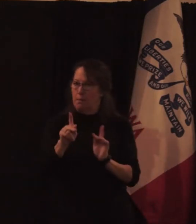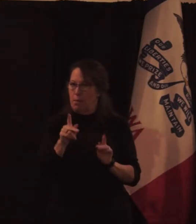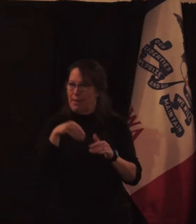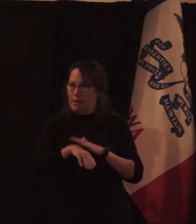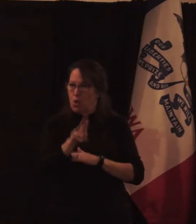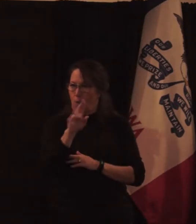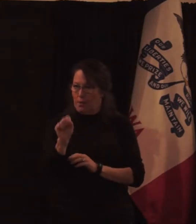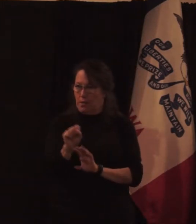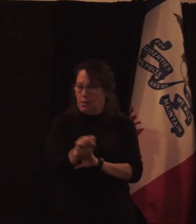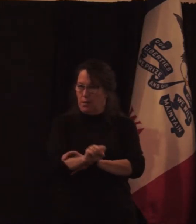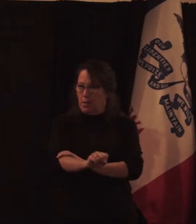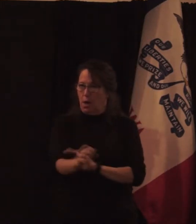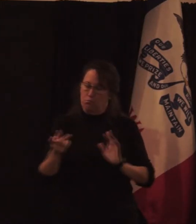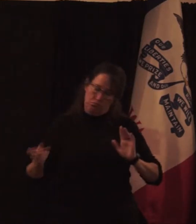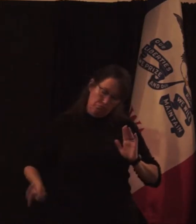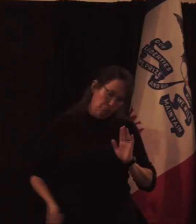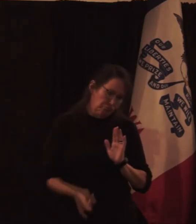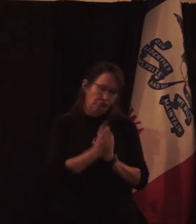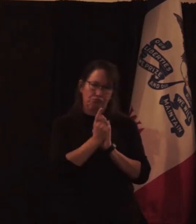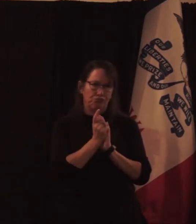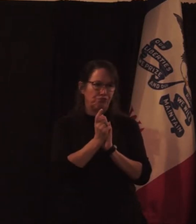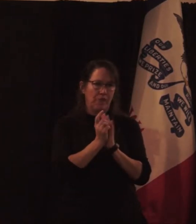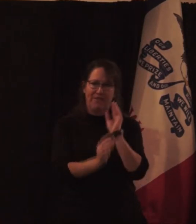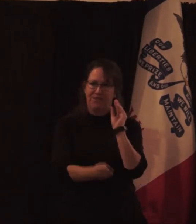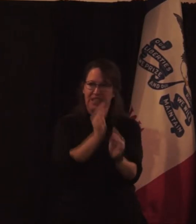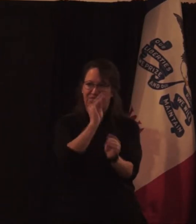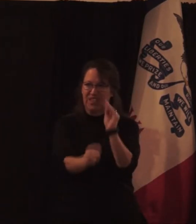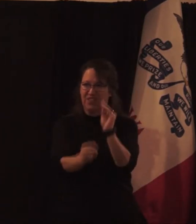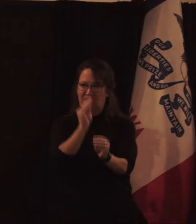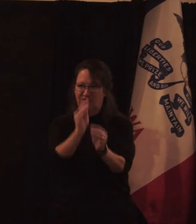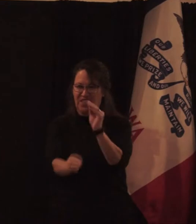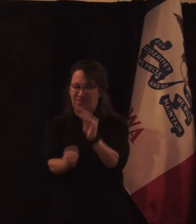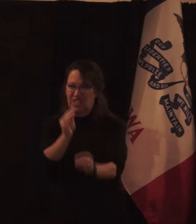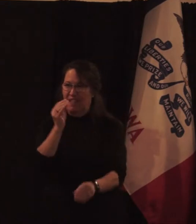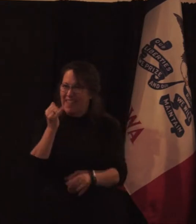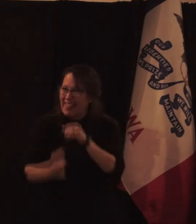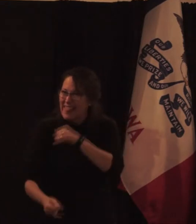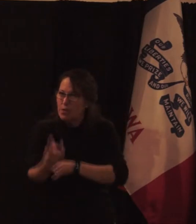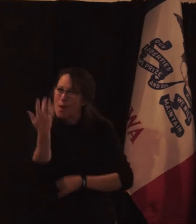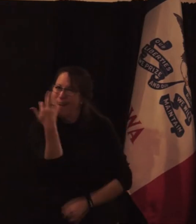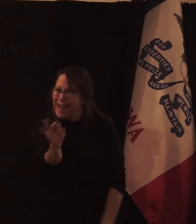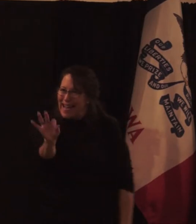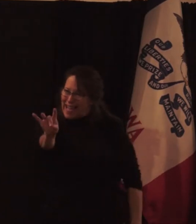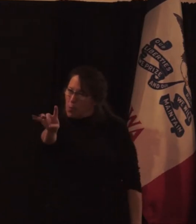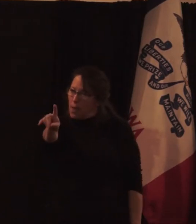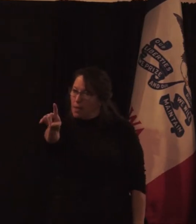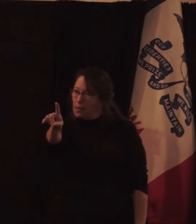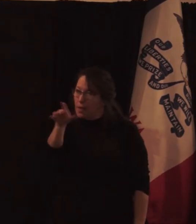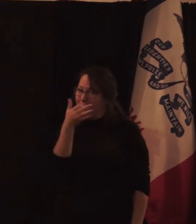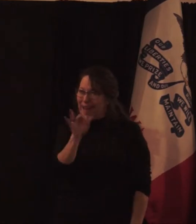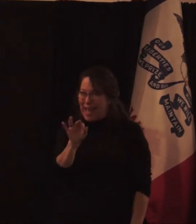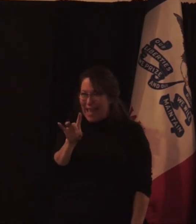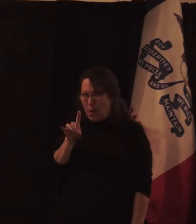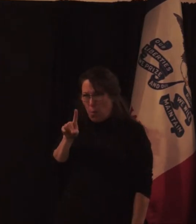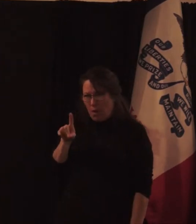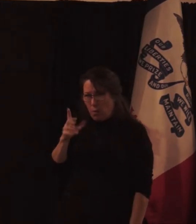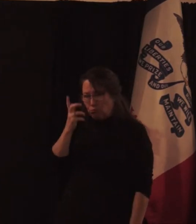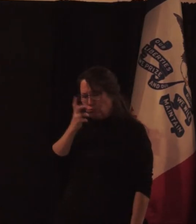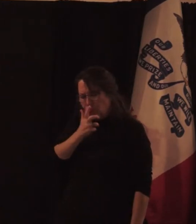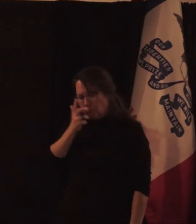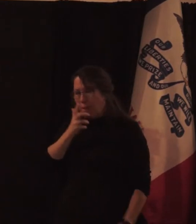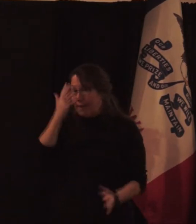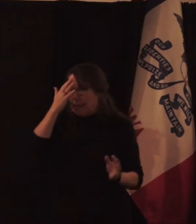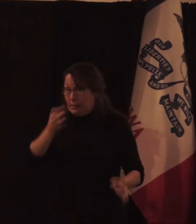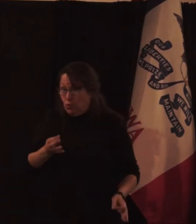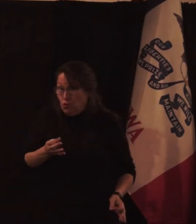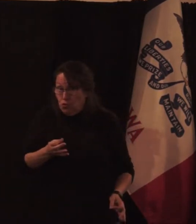States were summarily sterilized, the last being in 1981. And that